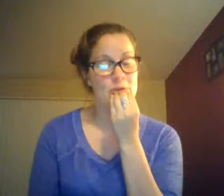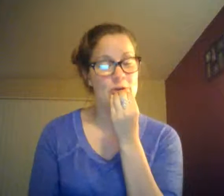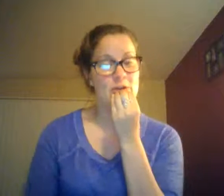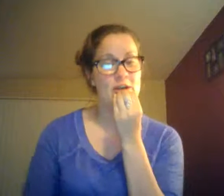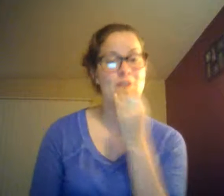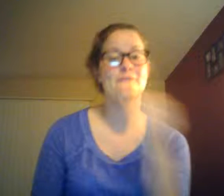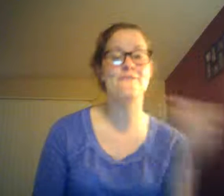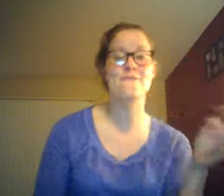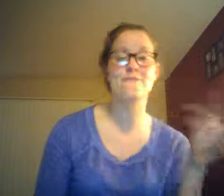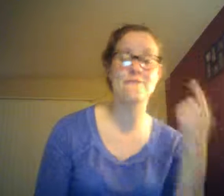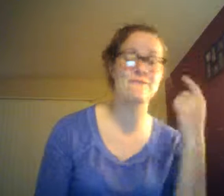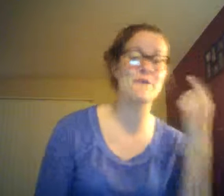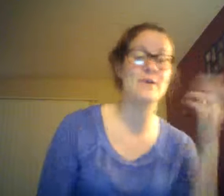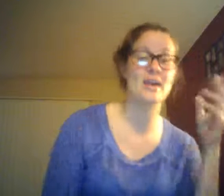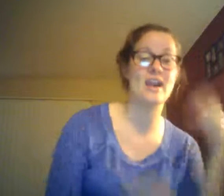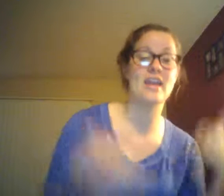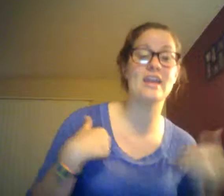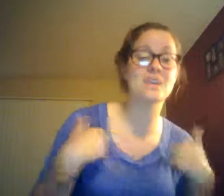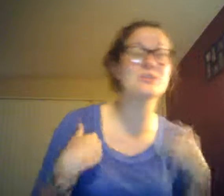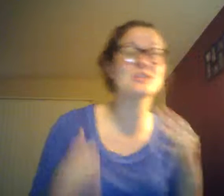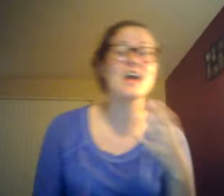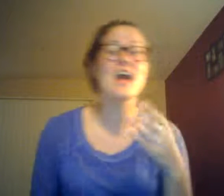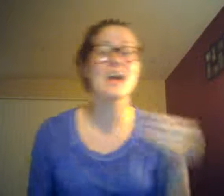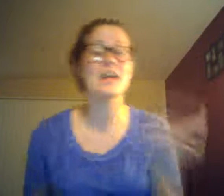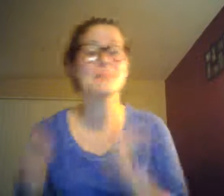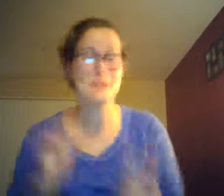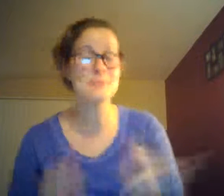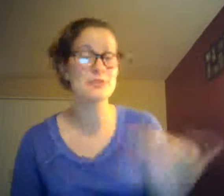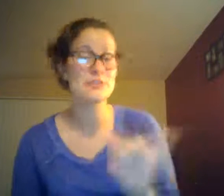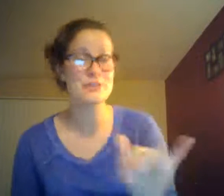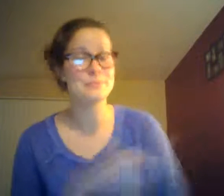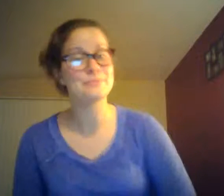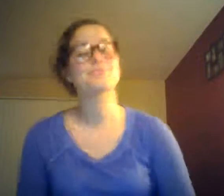food for animals and people too.